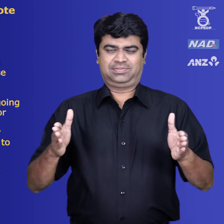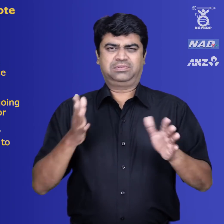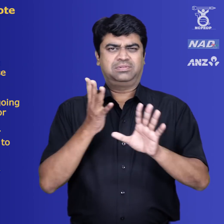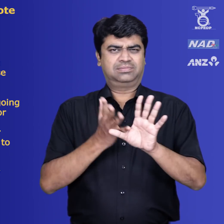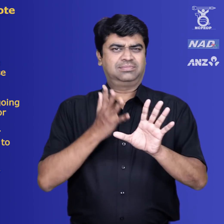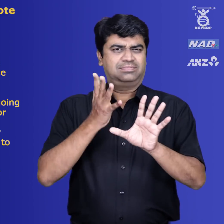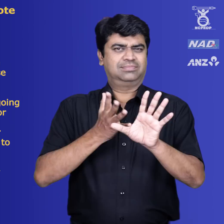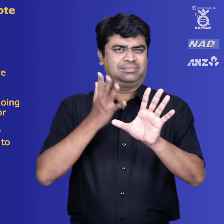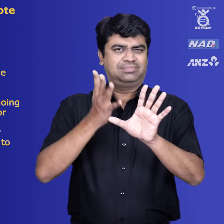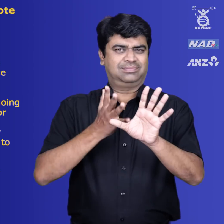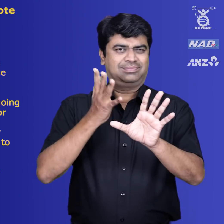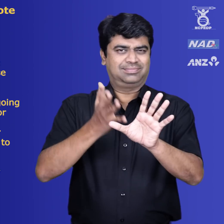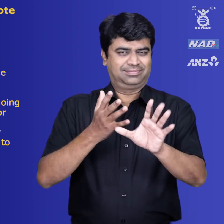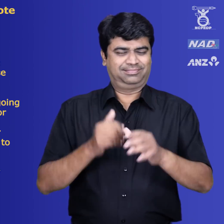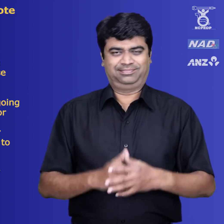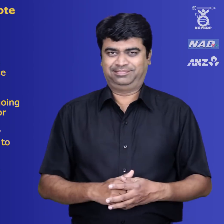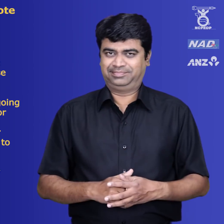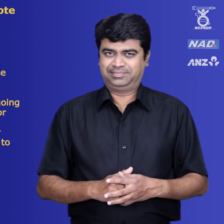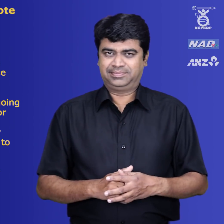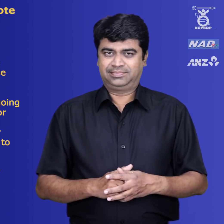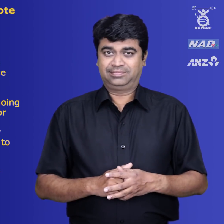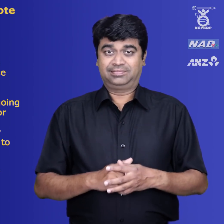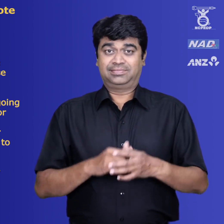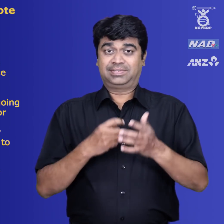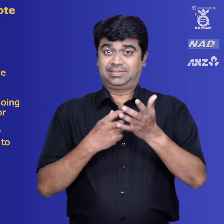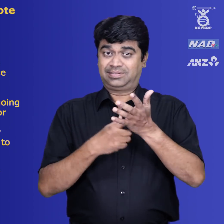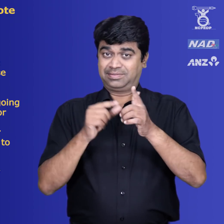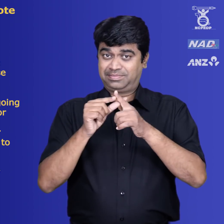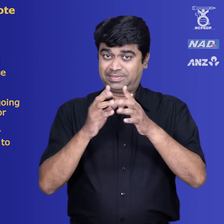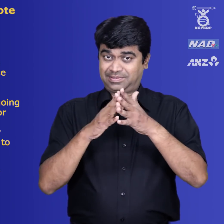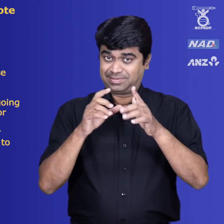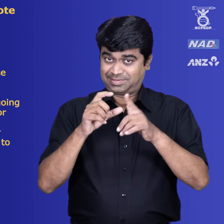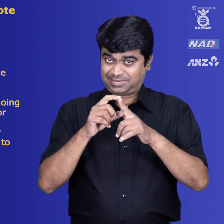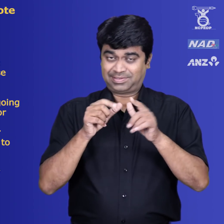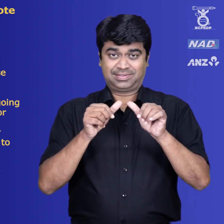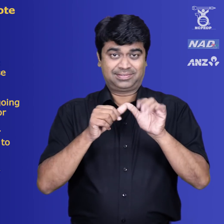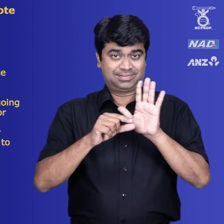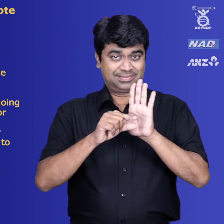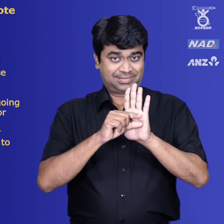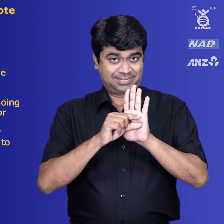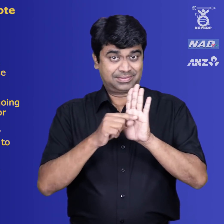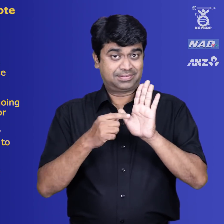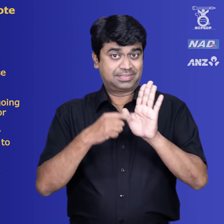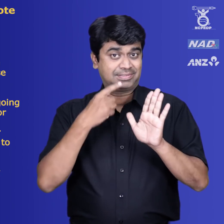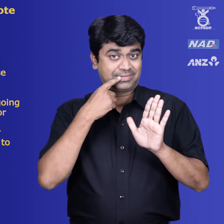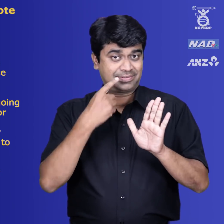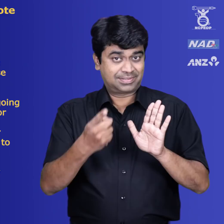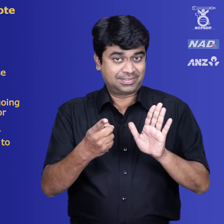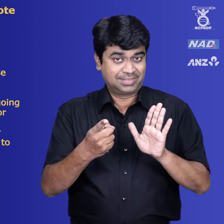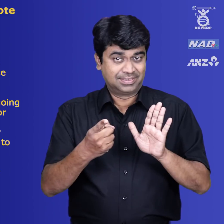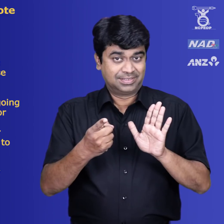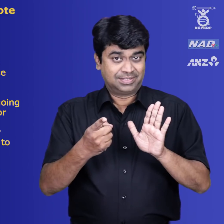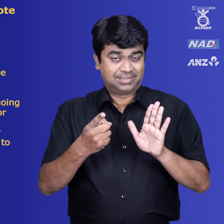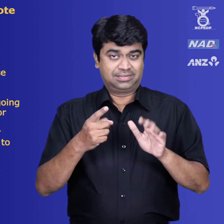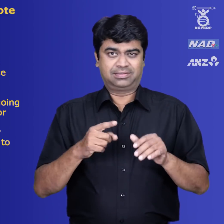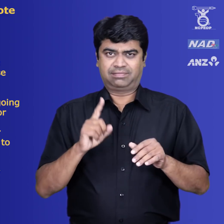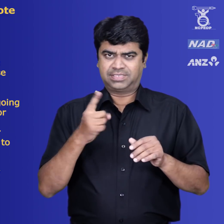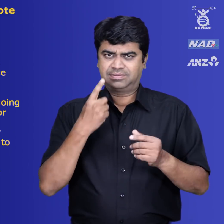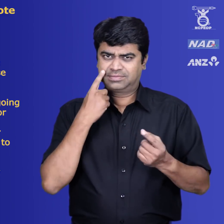with disabilities, ascertaining their special needs and the extent to which these are being met, provided that the first survey